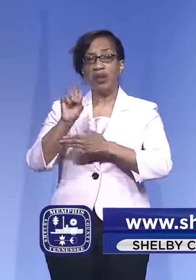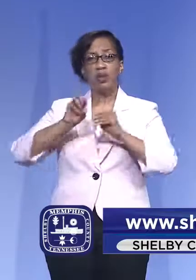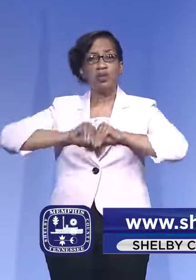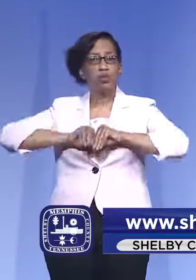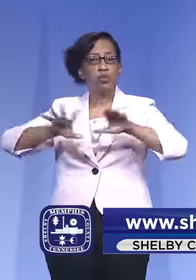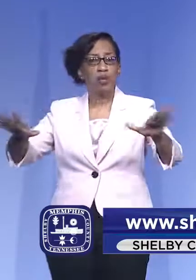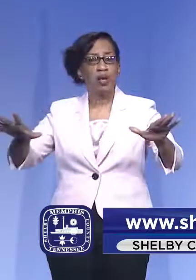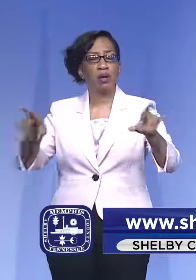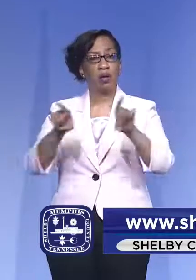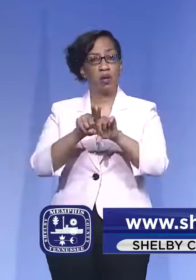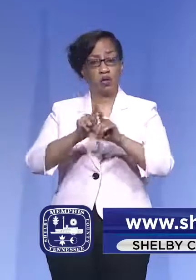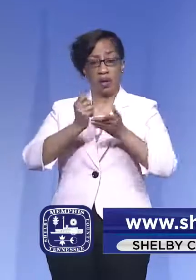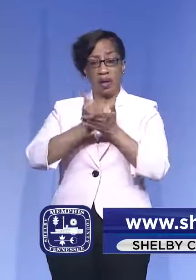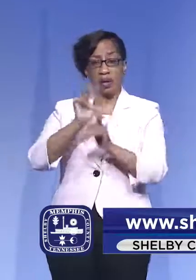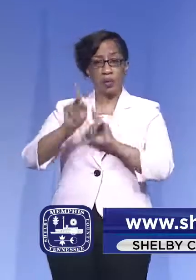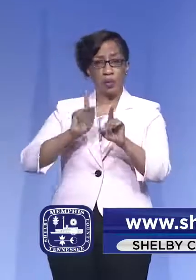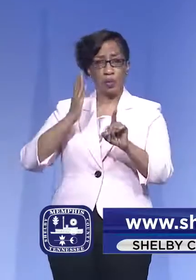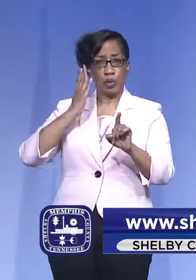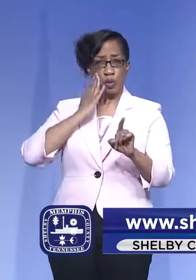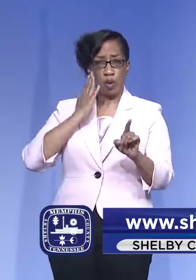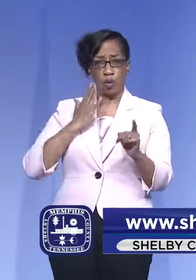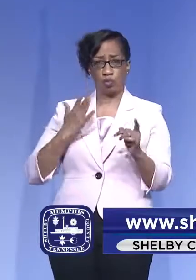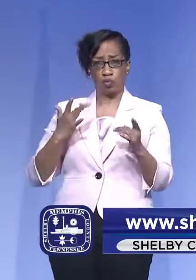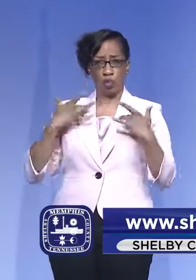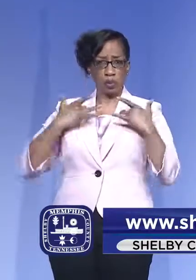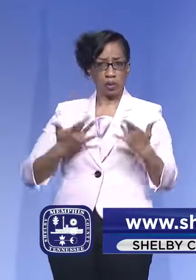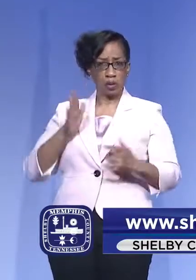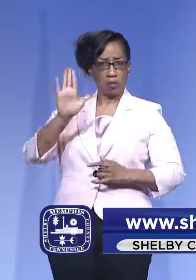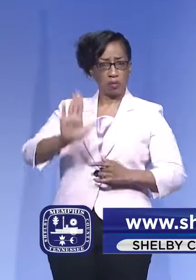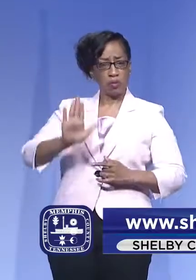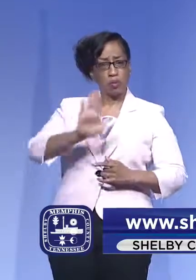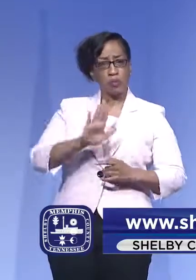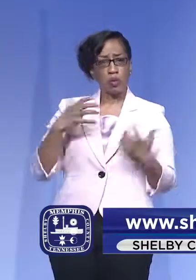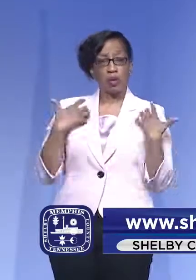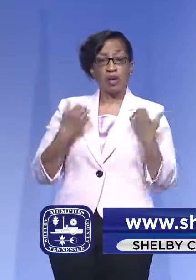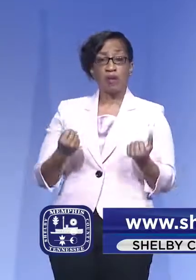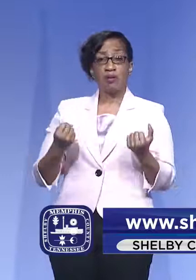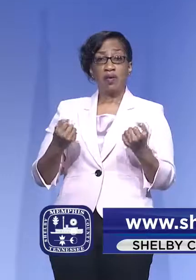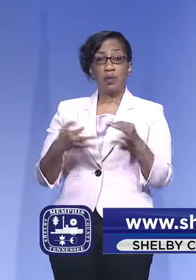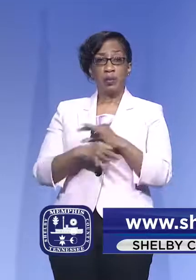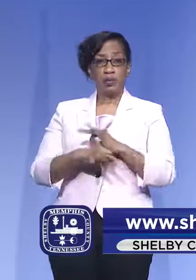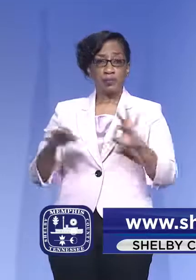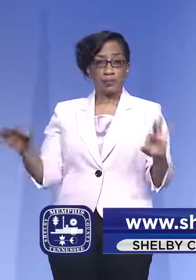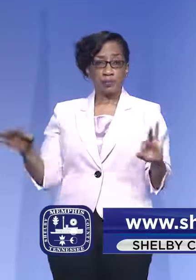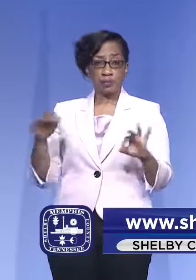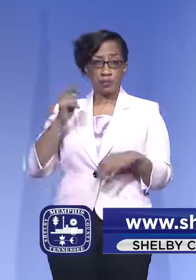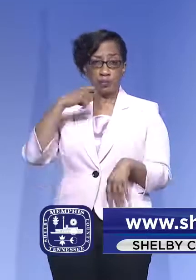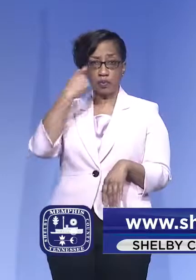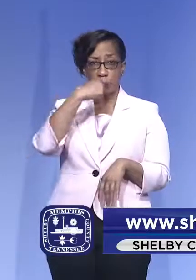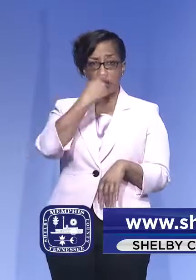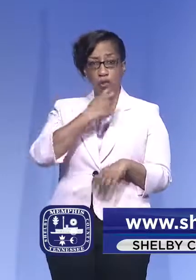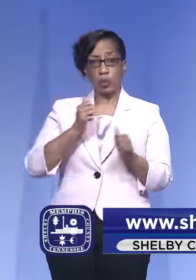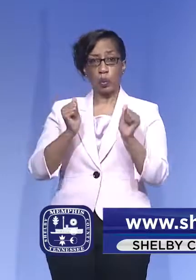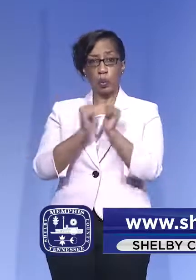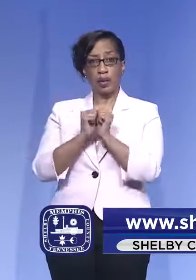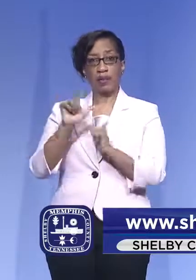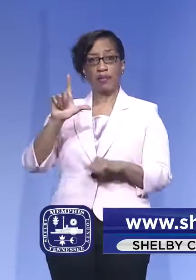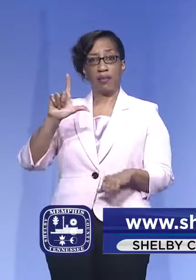their status. And there is going to be another free testing event that we're cooperating with Latino